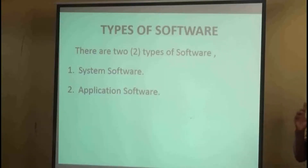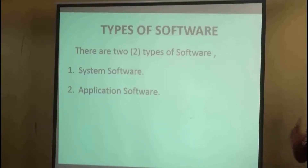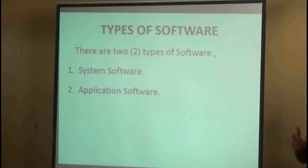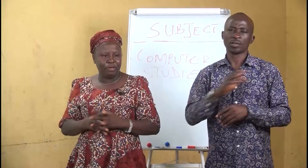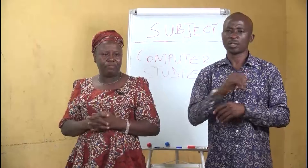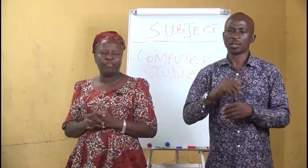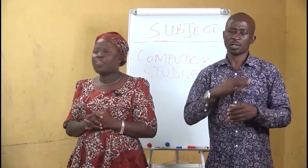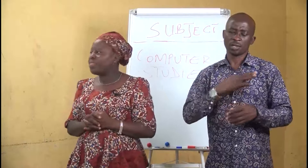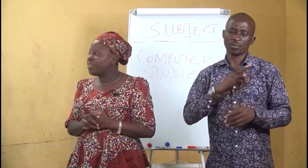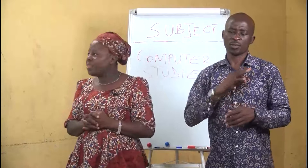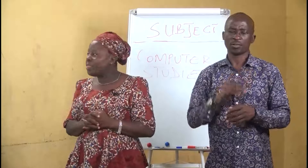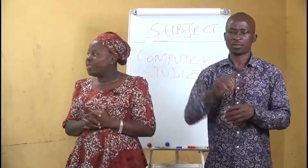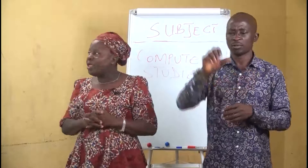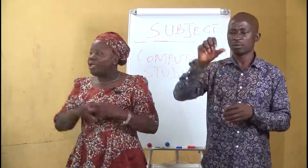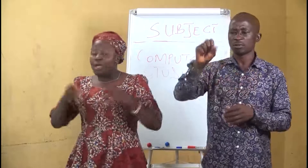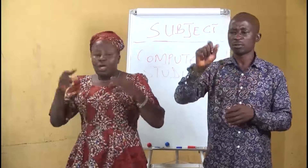application software.